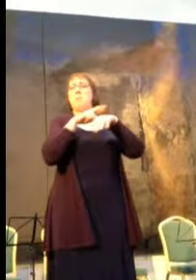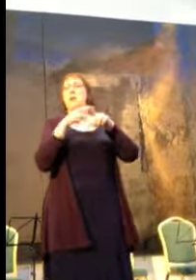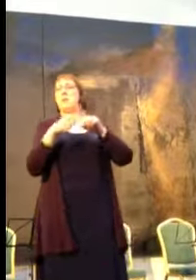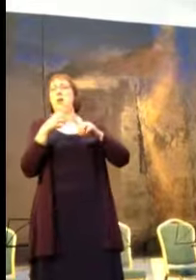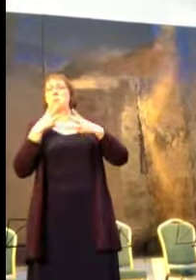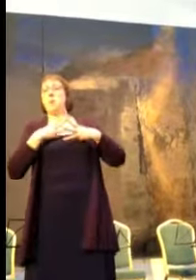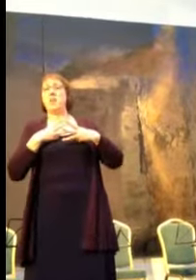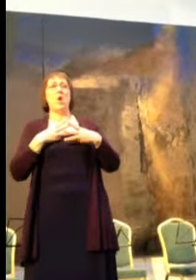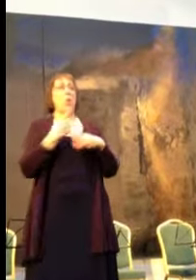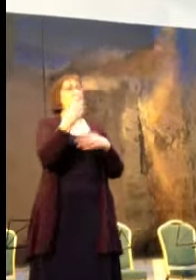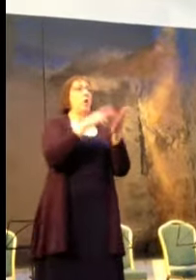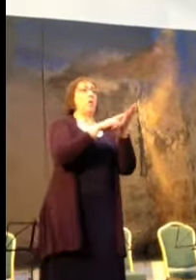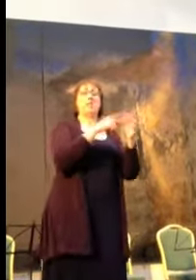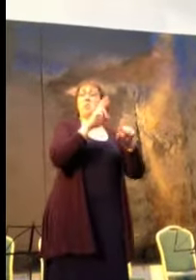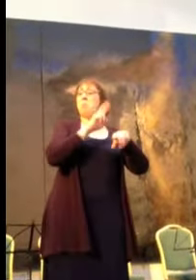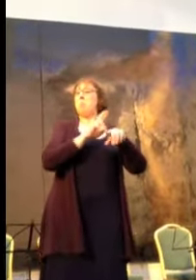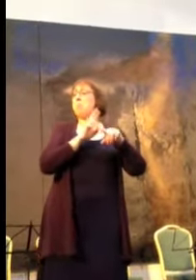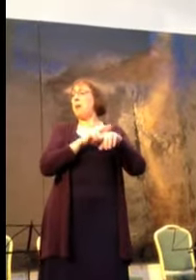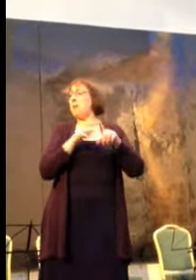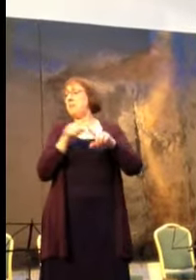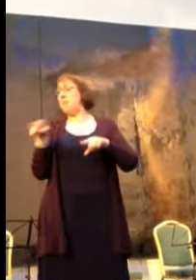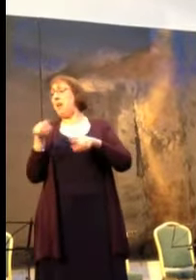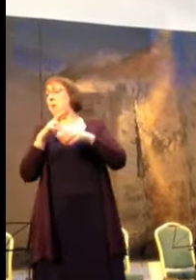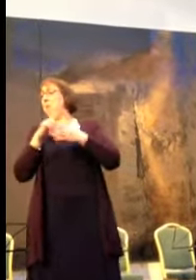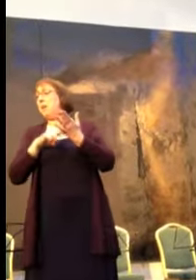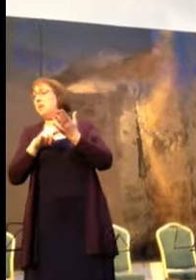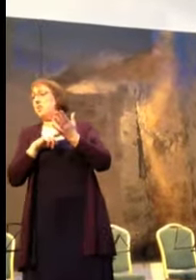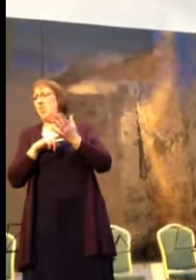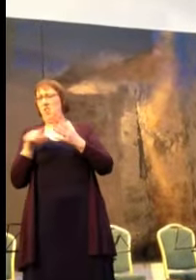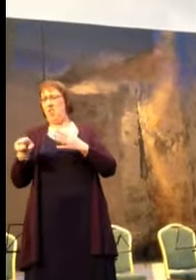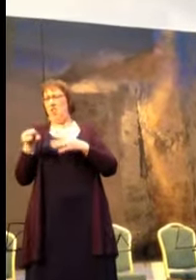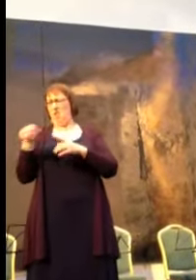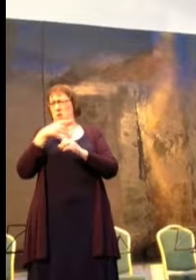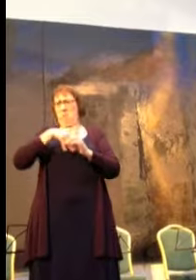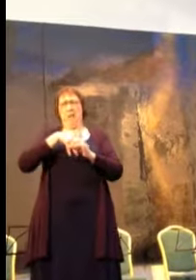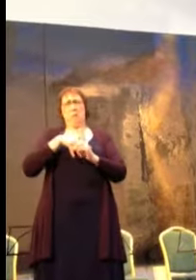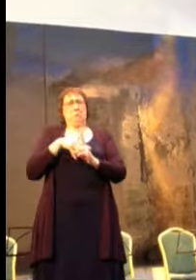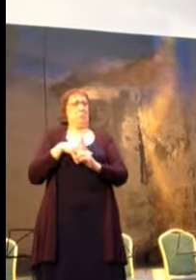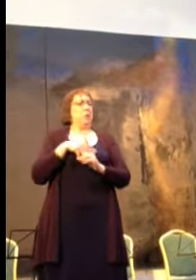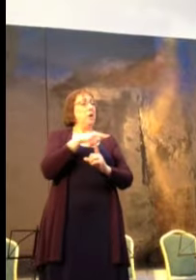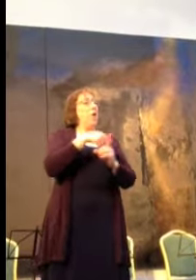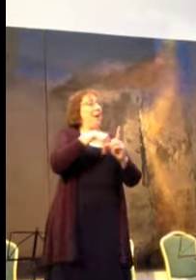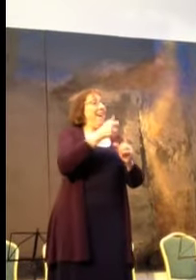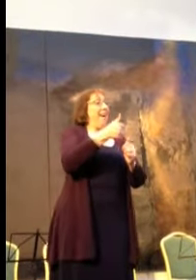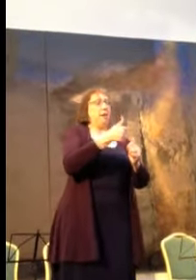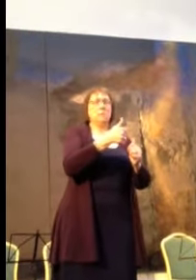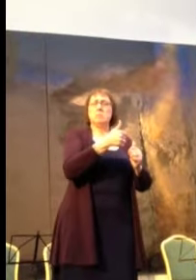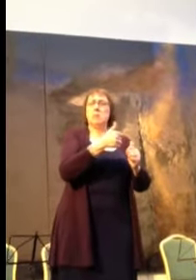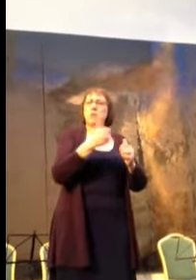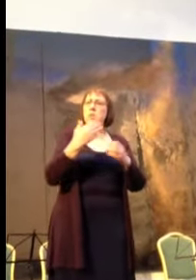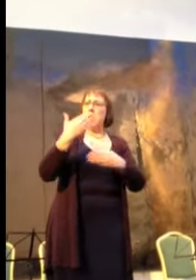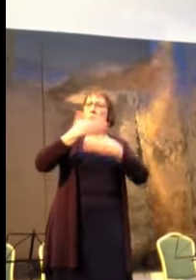religion over another, or favour someone on the basis of where they're from, or where they studied, are pernicious obstacles